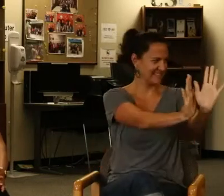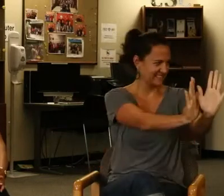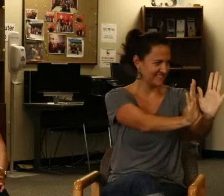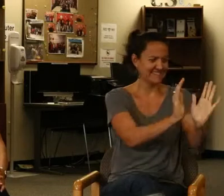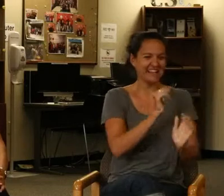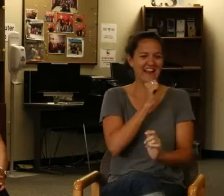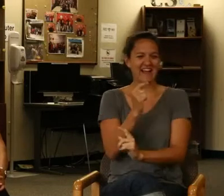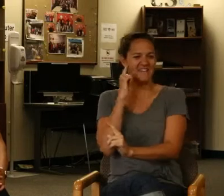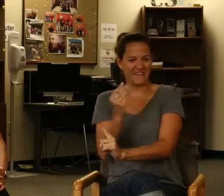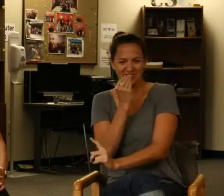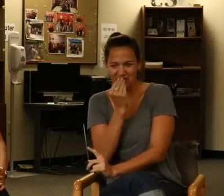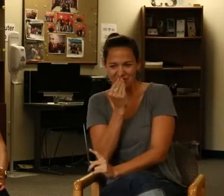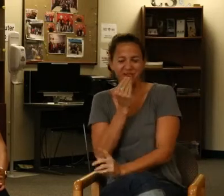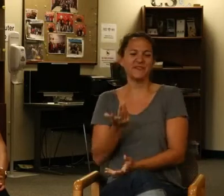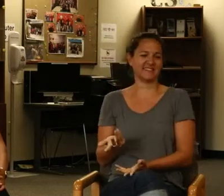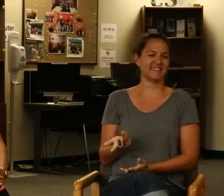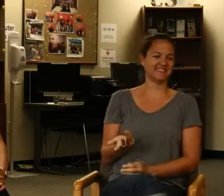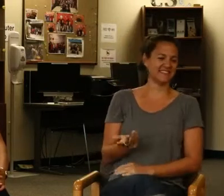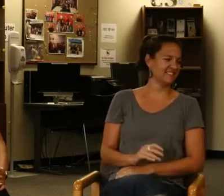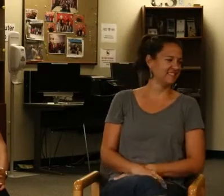cat's name instead of signing the food.